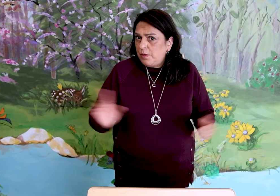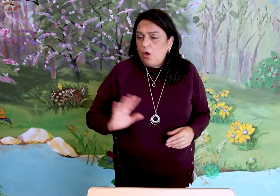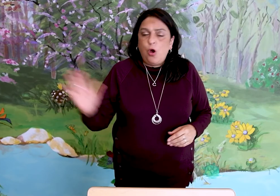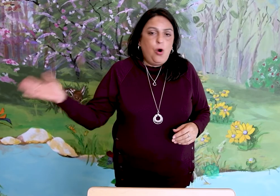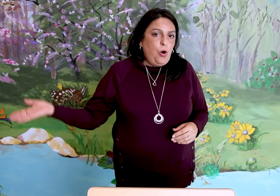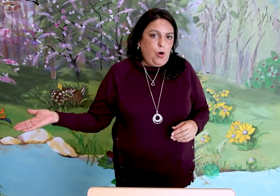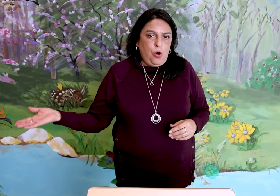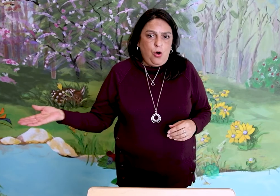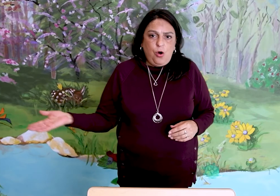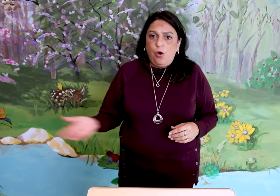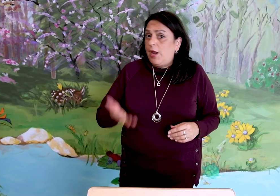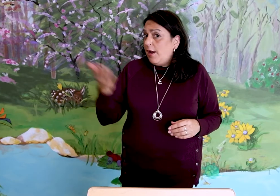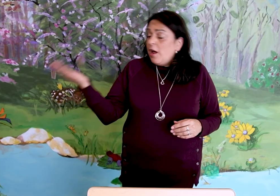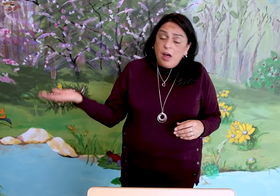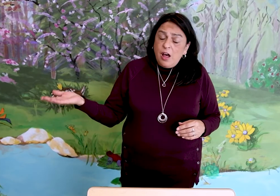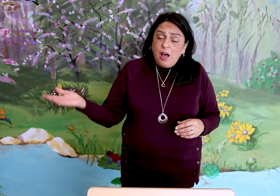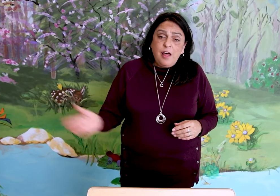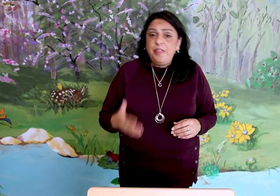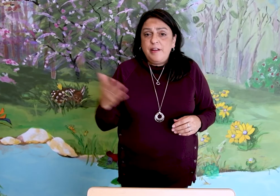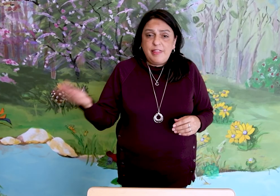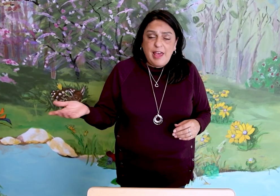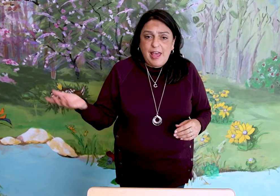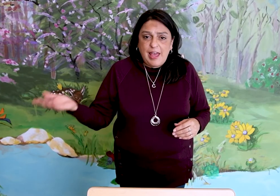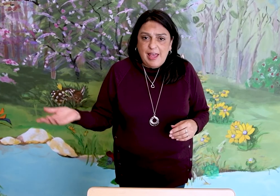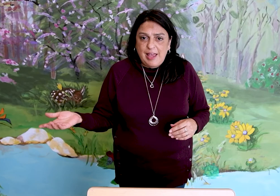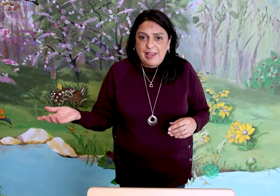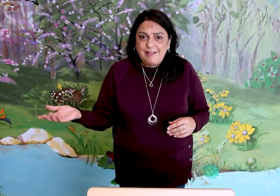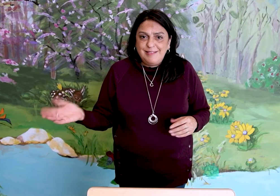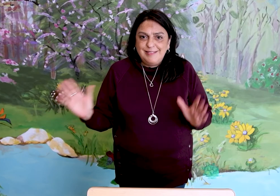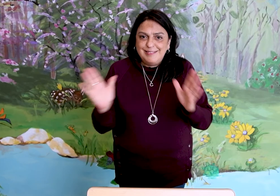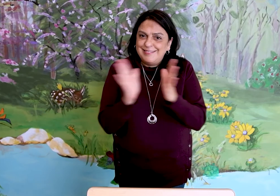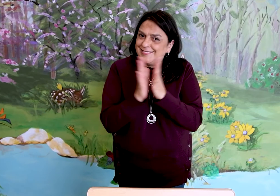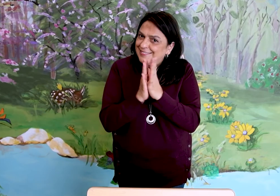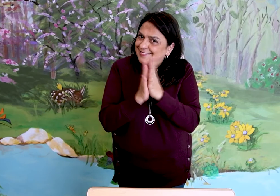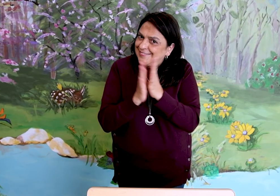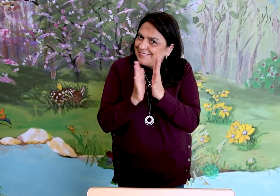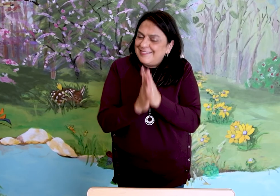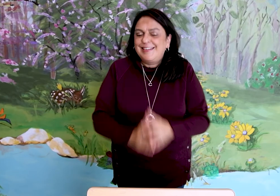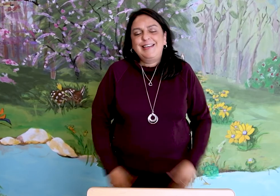on another day.